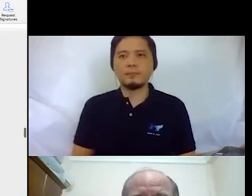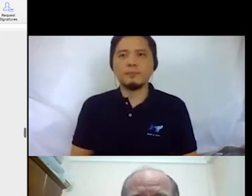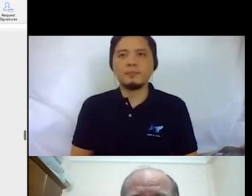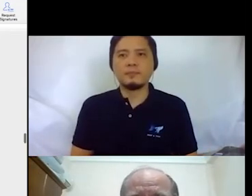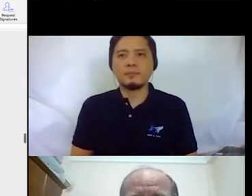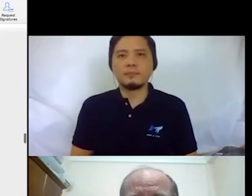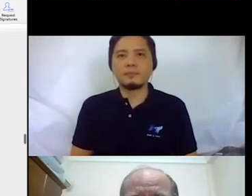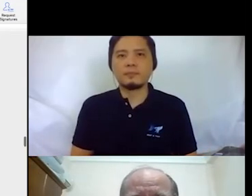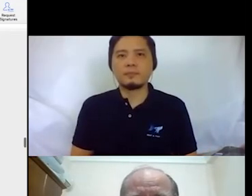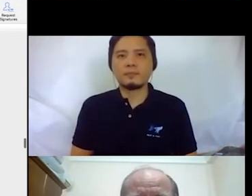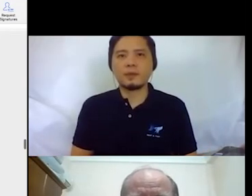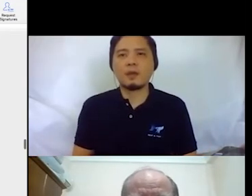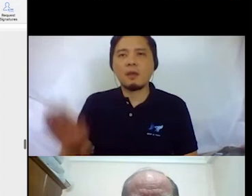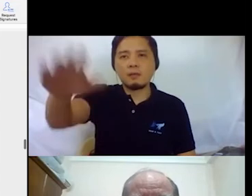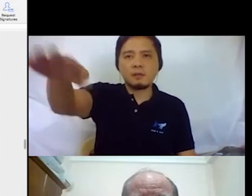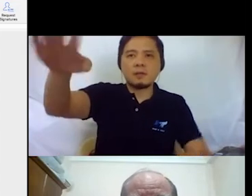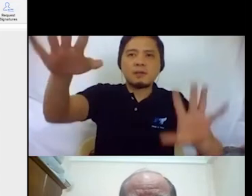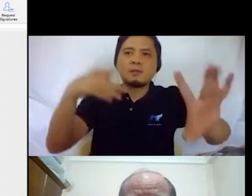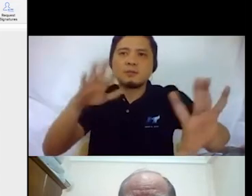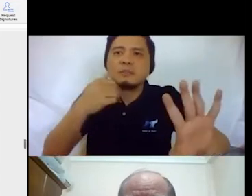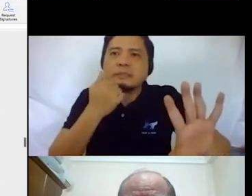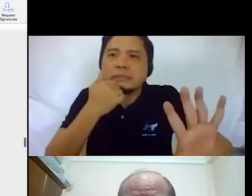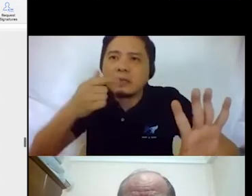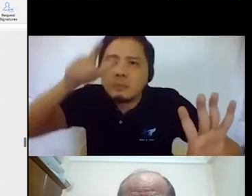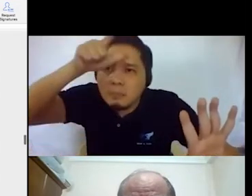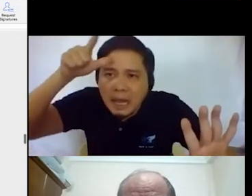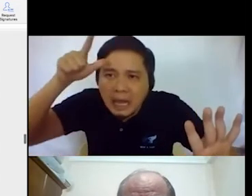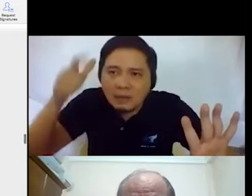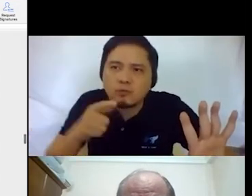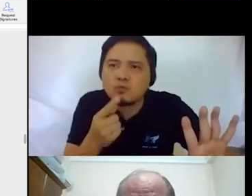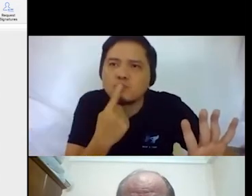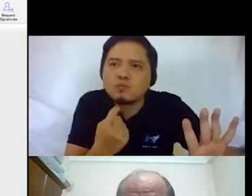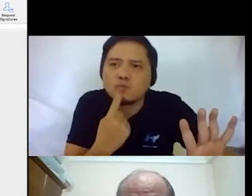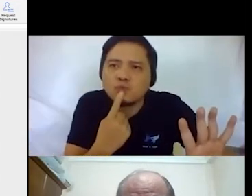You want to change that font to black also, or?